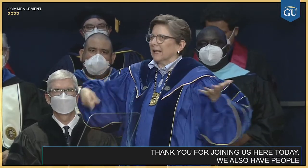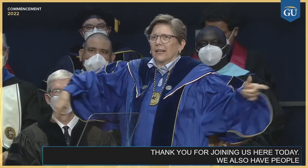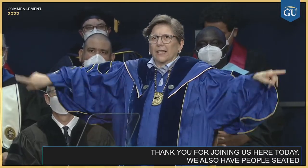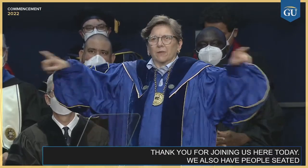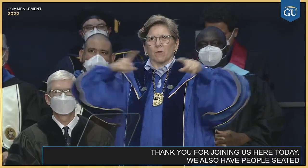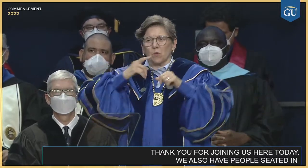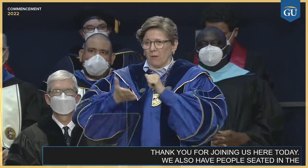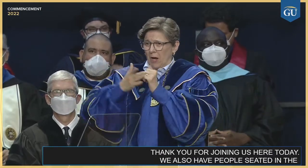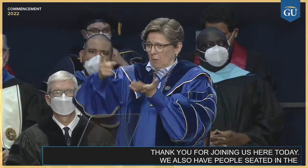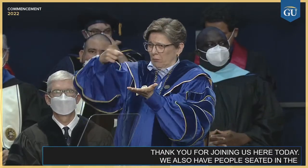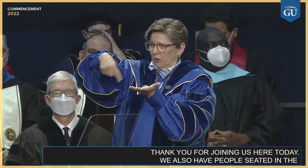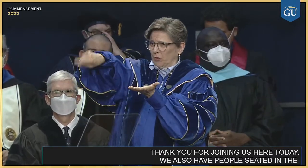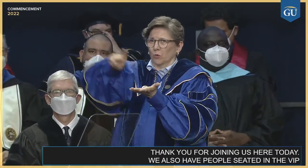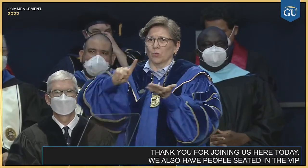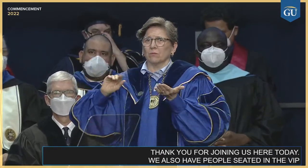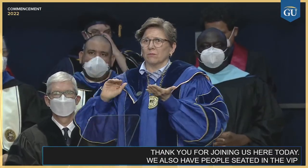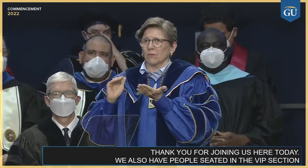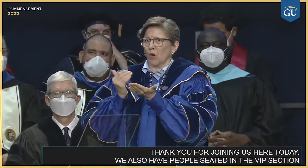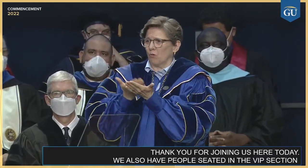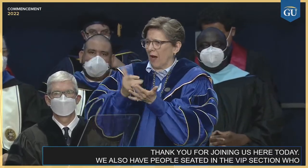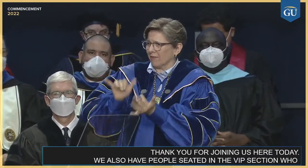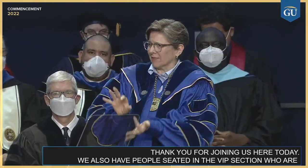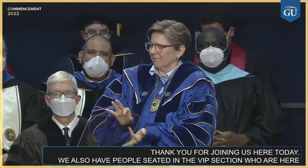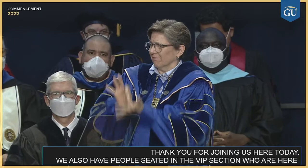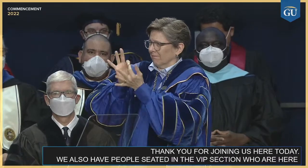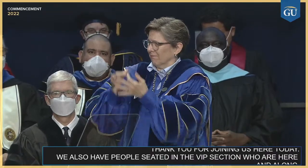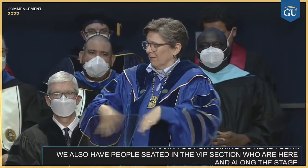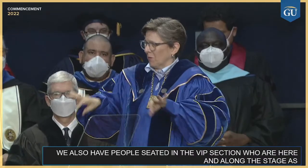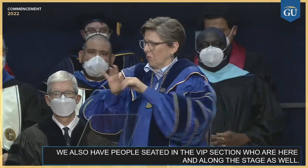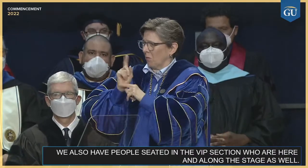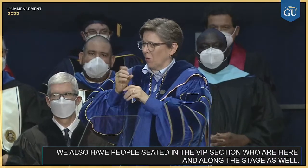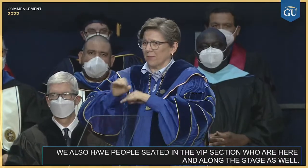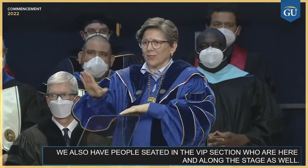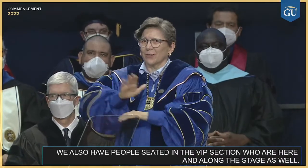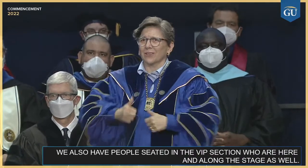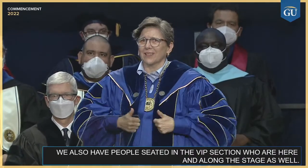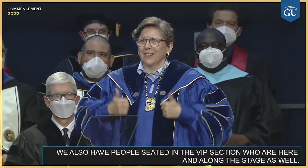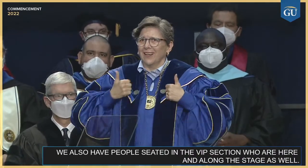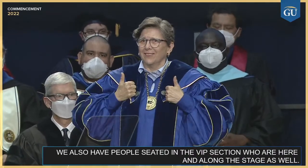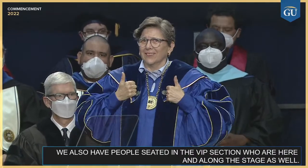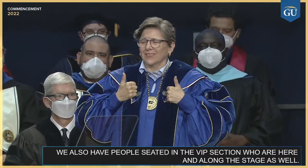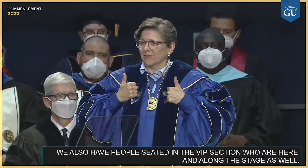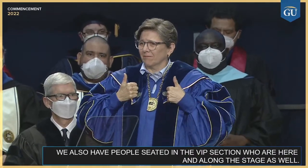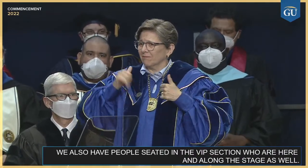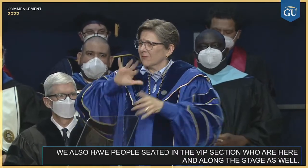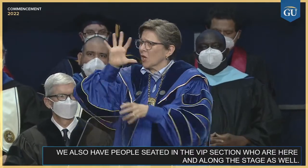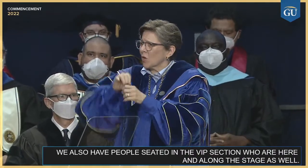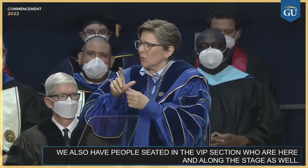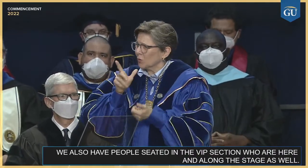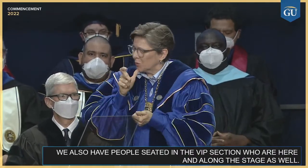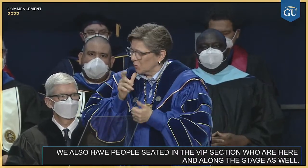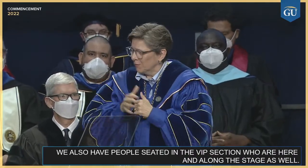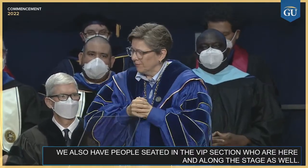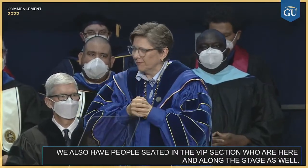There are many different individuals who are here in this room who have helped you along the way to get to this very important moment in your